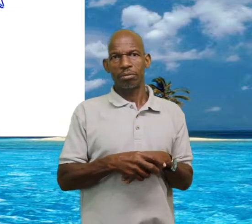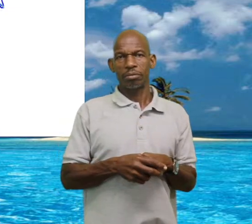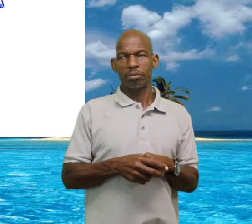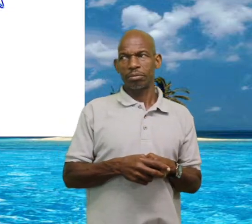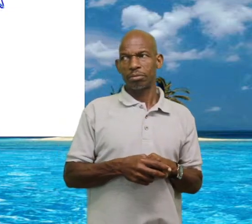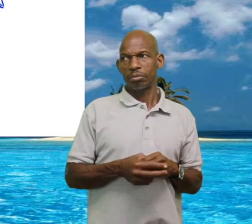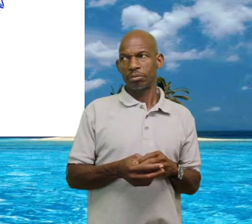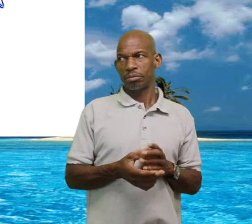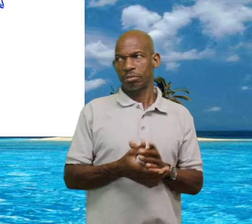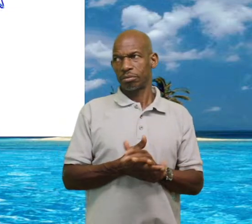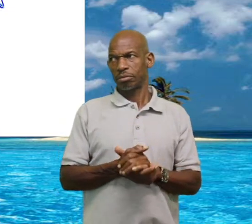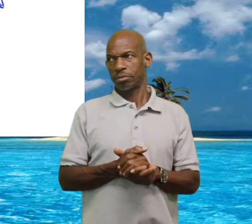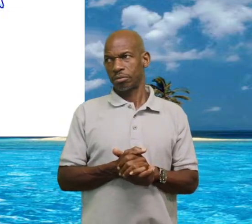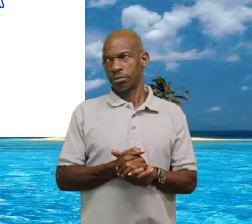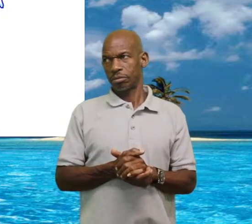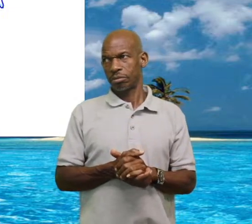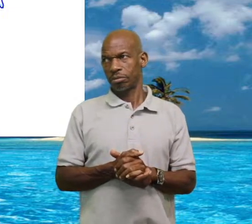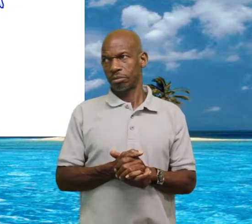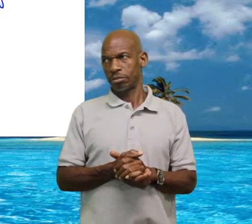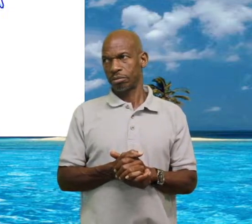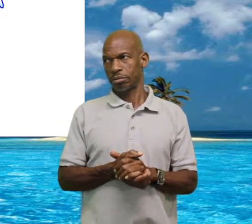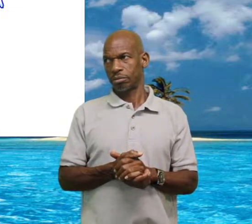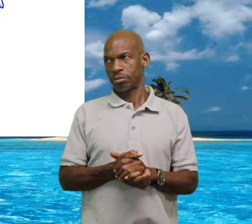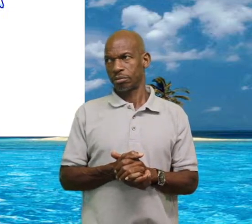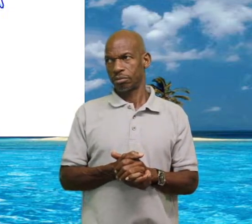All right, and this is a verb here in the middle here.